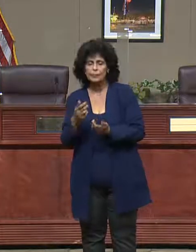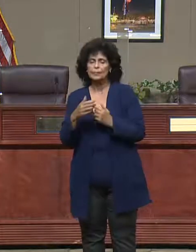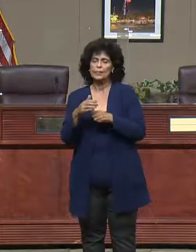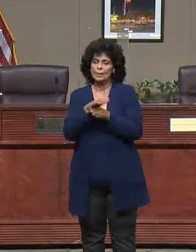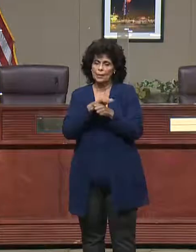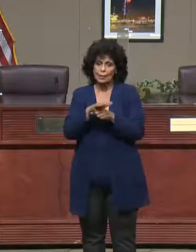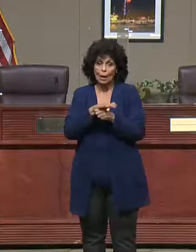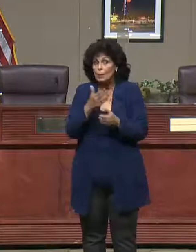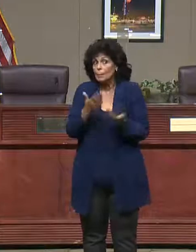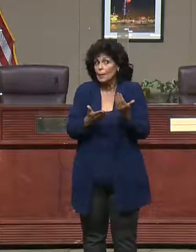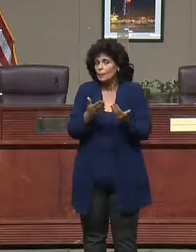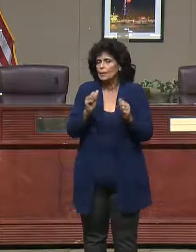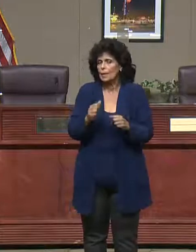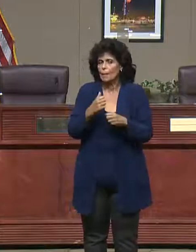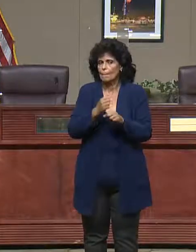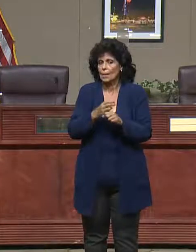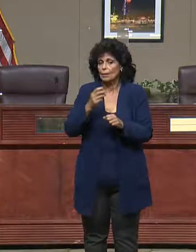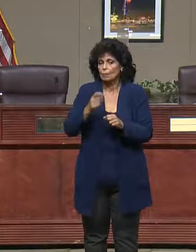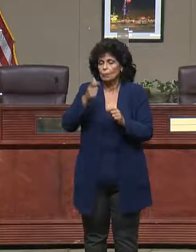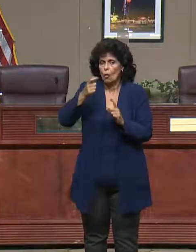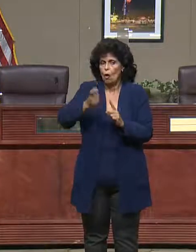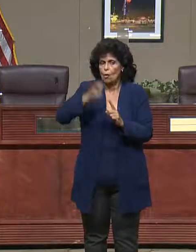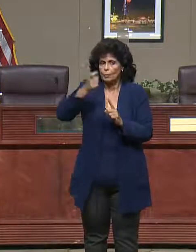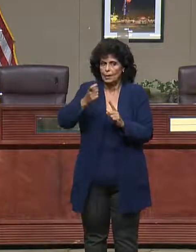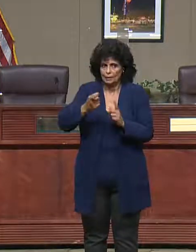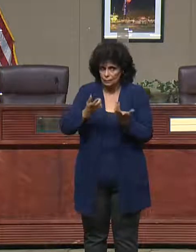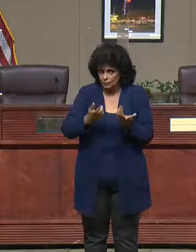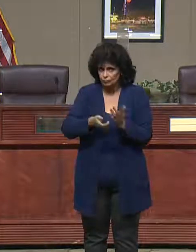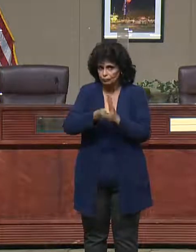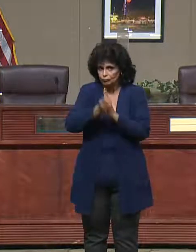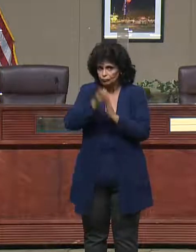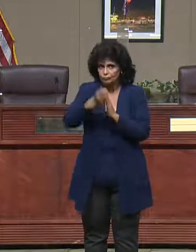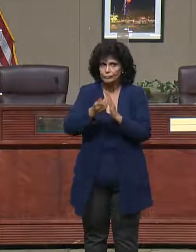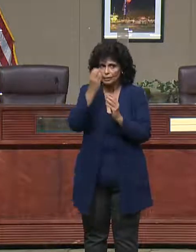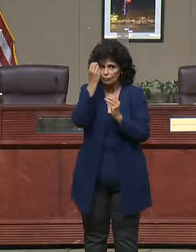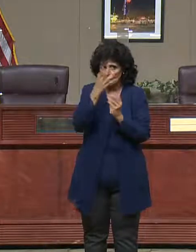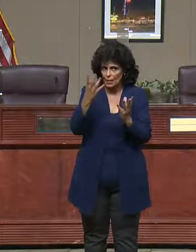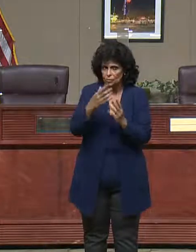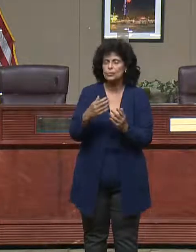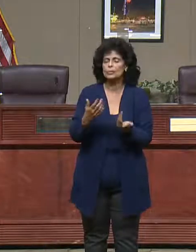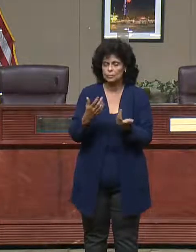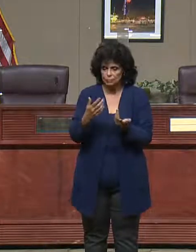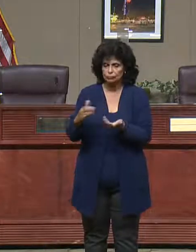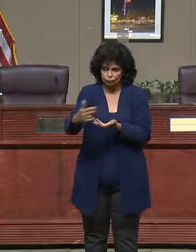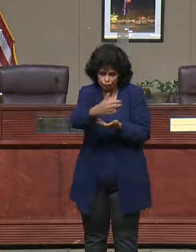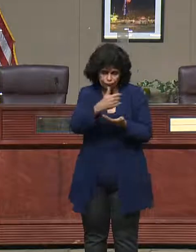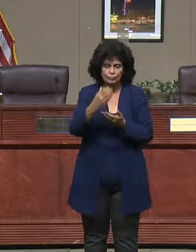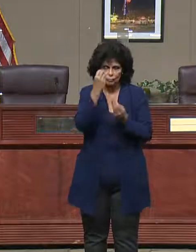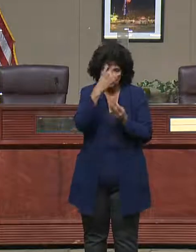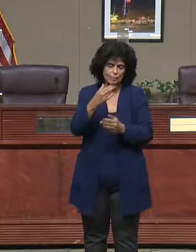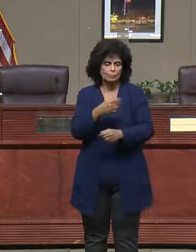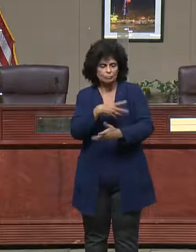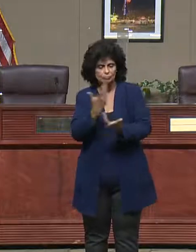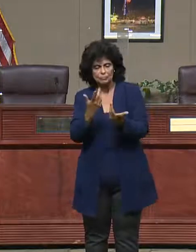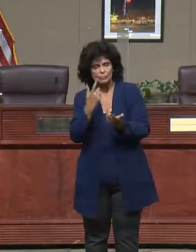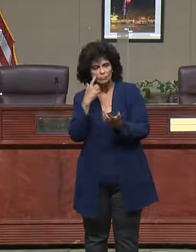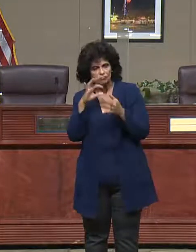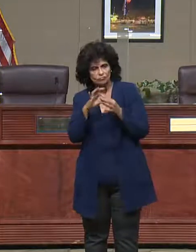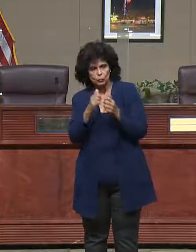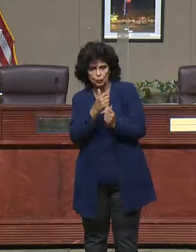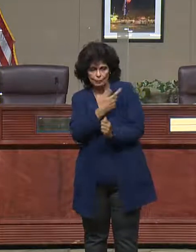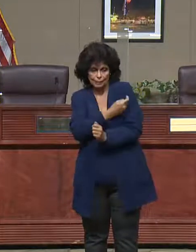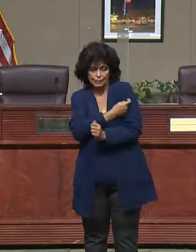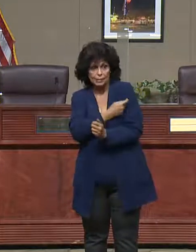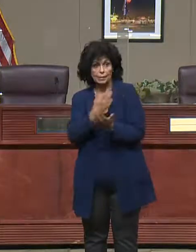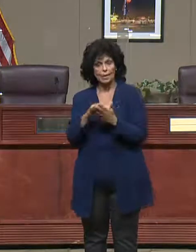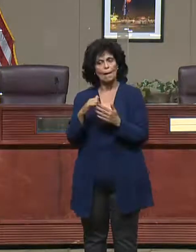entire process of collecting the data for the vaccination, which is going to speed everything up. The idea is that